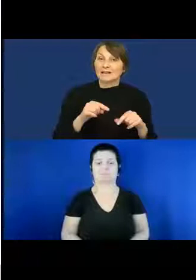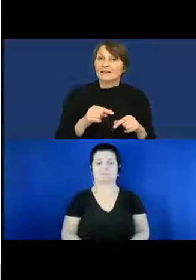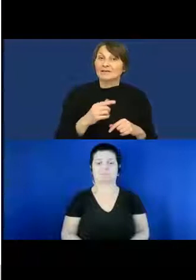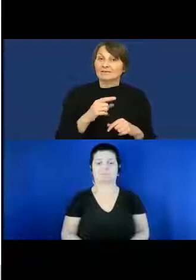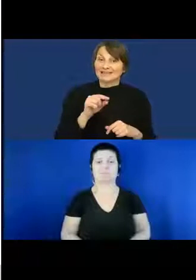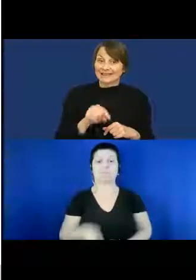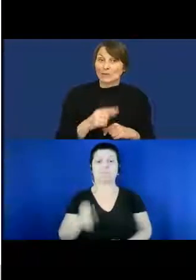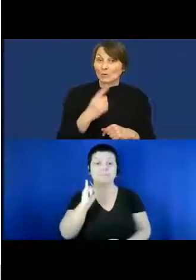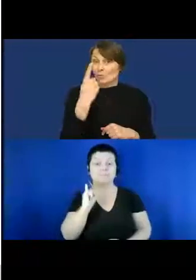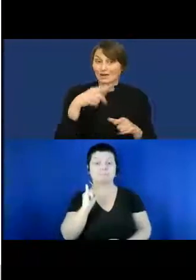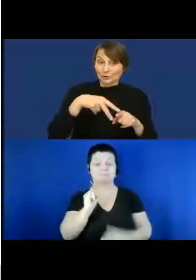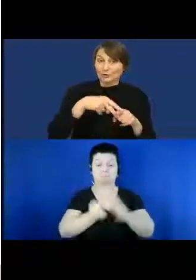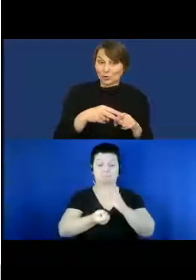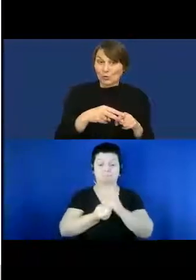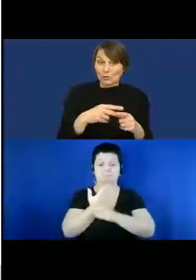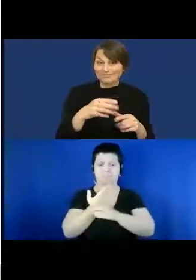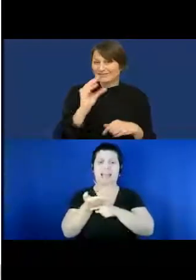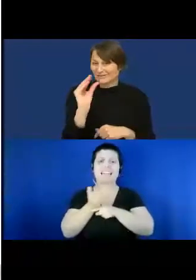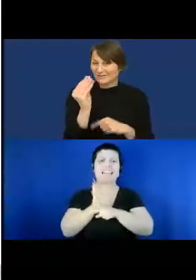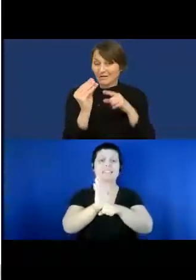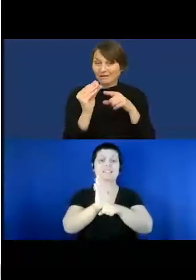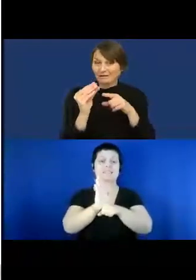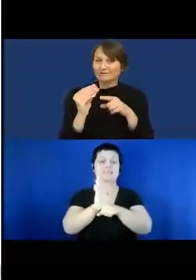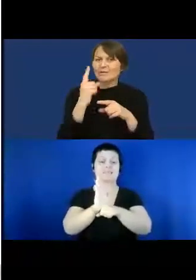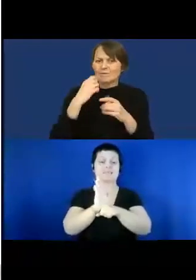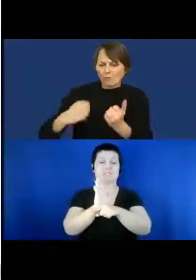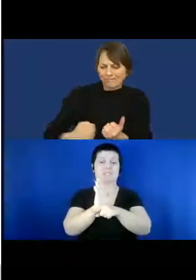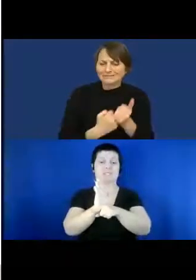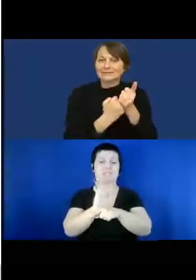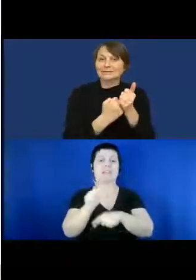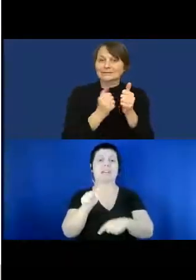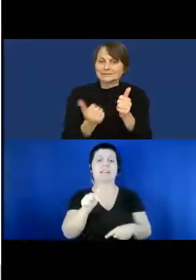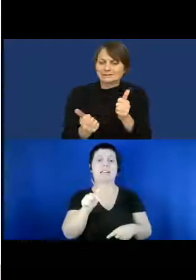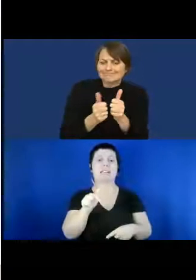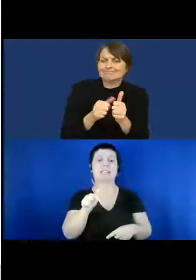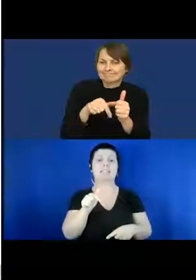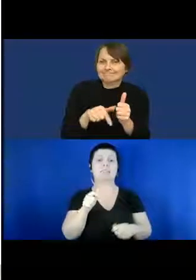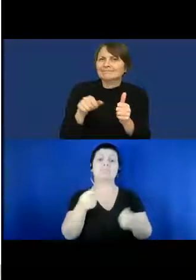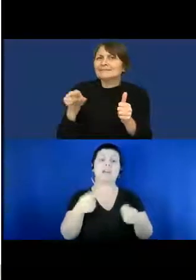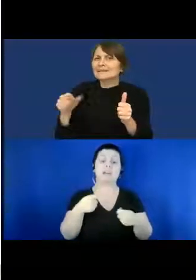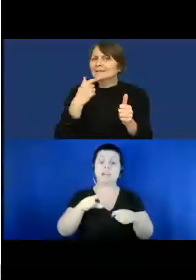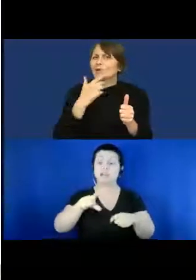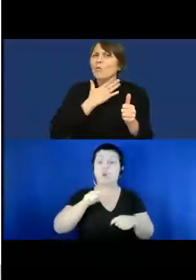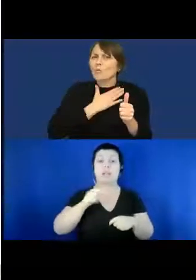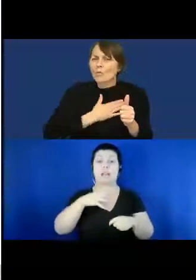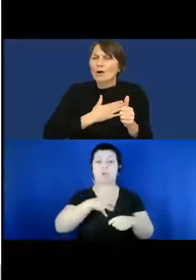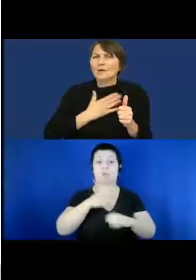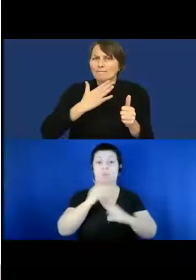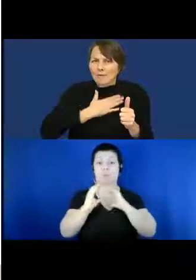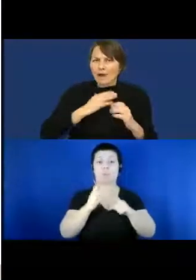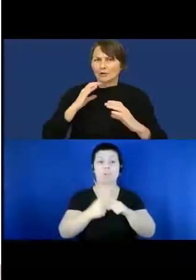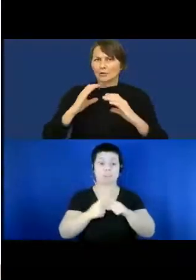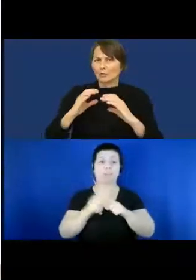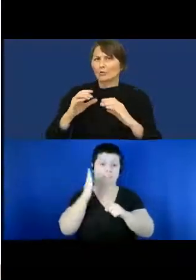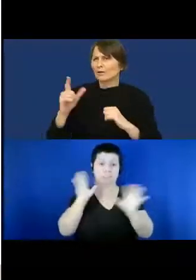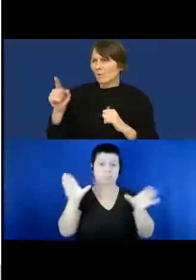tool, they would like to be able to use their preferred way of communication. We know that the deafblind community